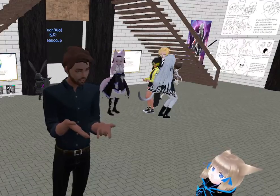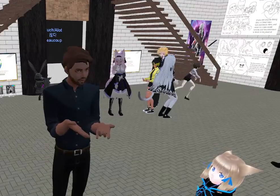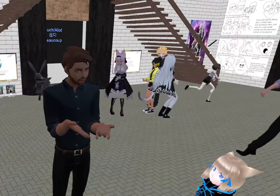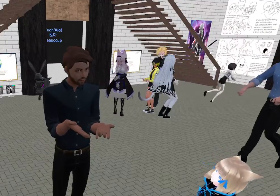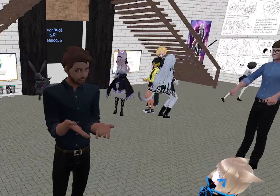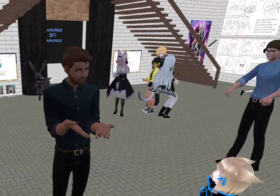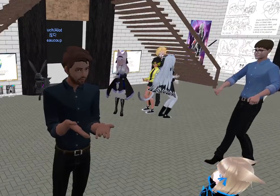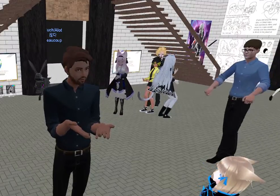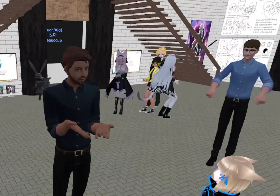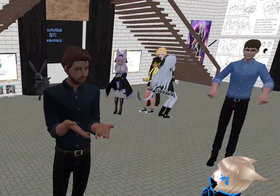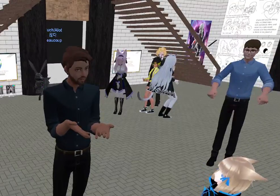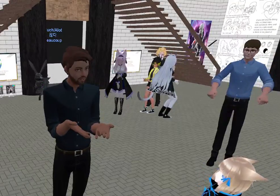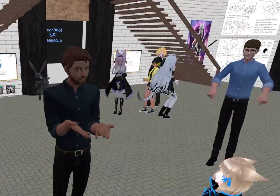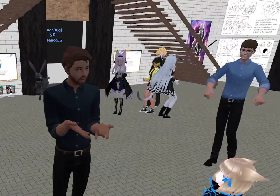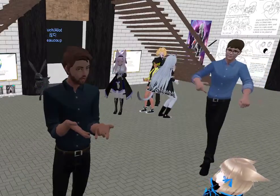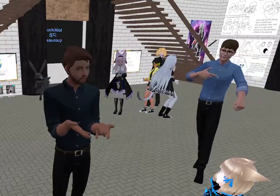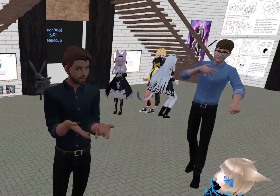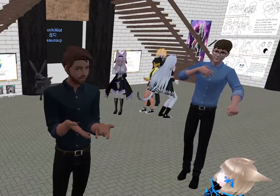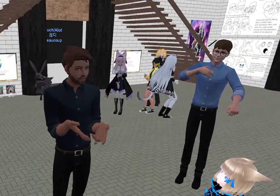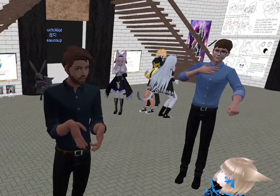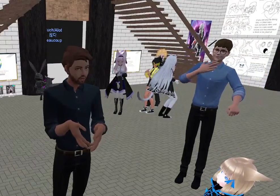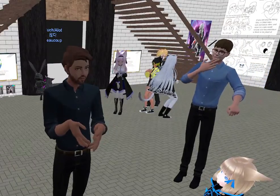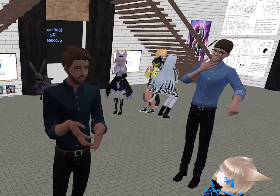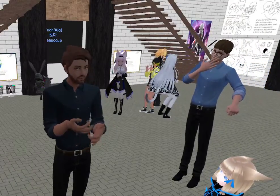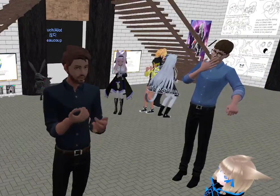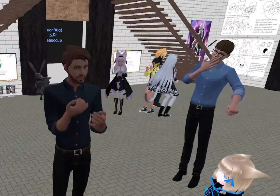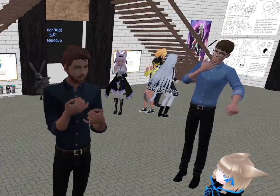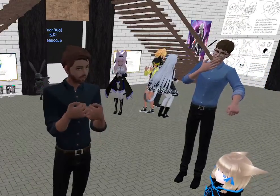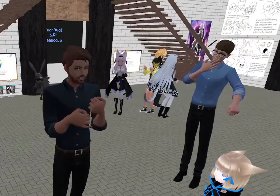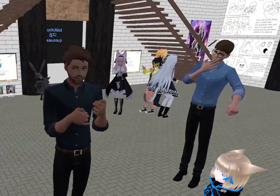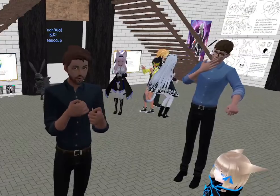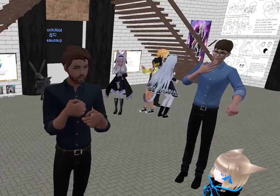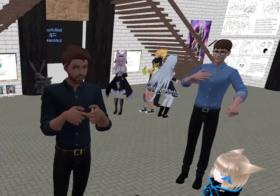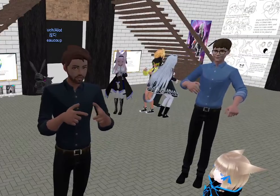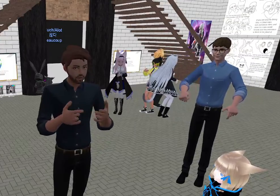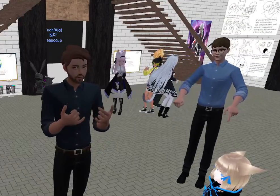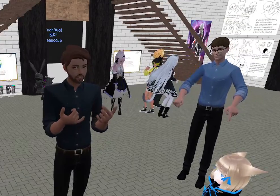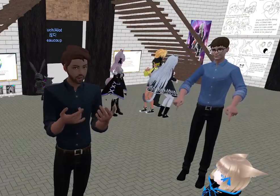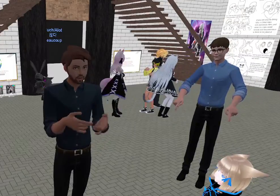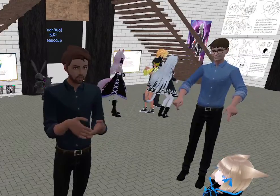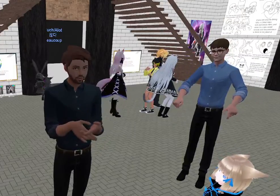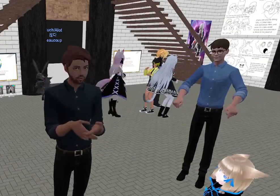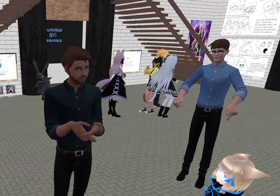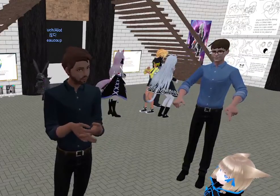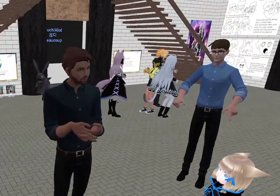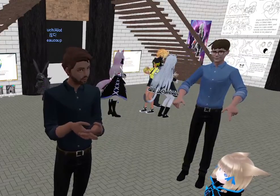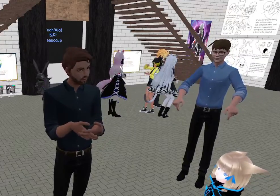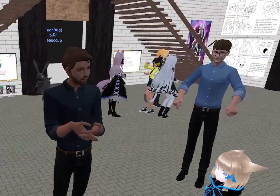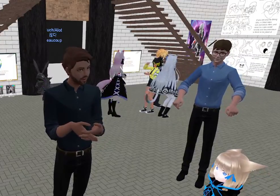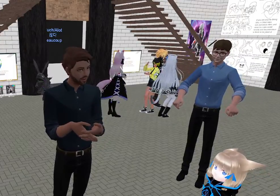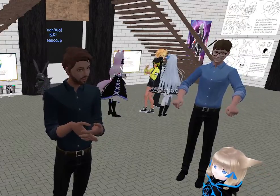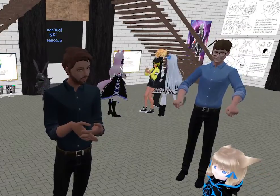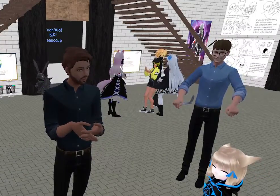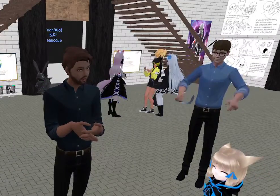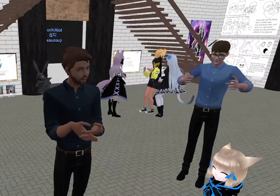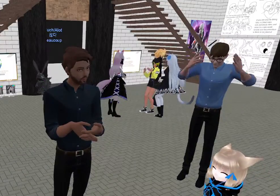Sometimes it's called Gestino or Gestino, but I think it's just international sign language now. I